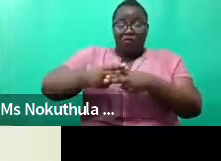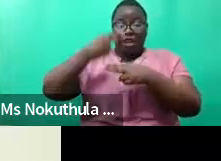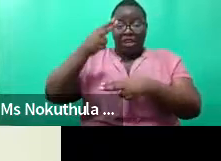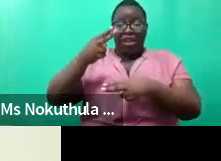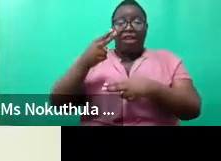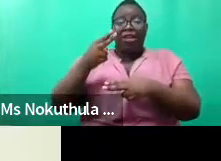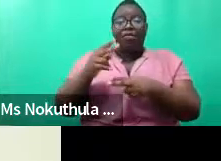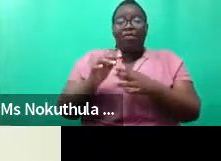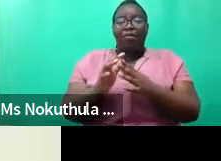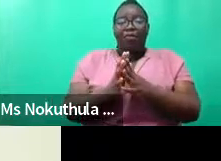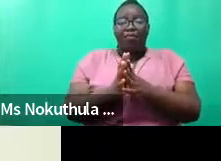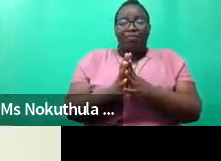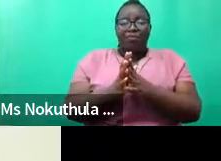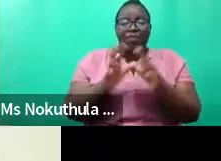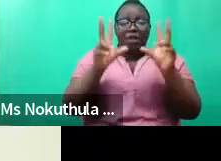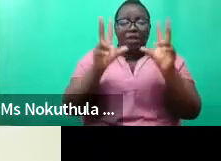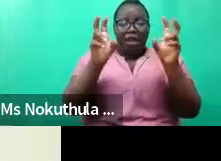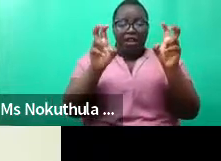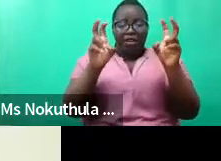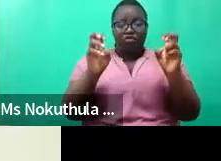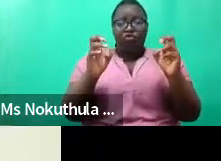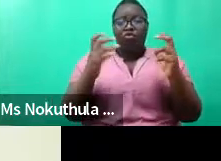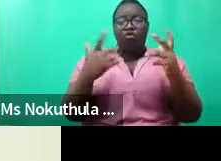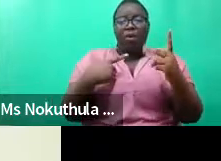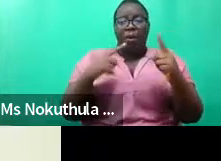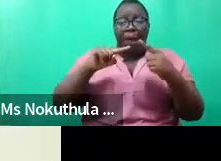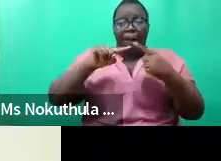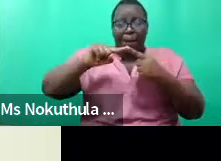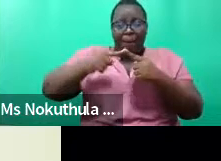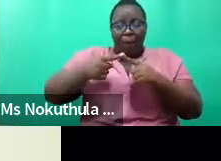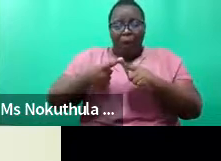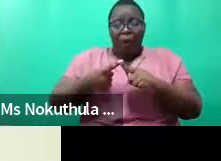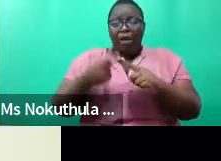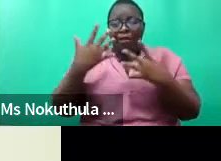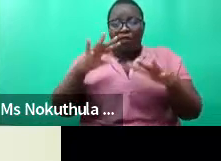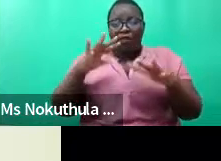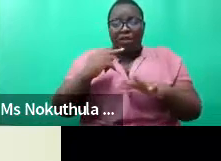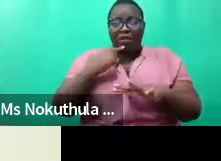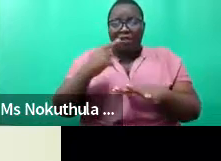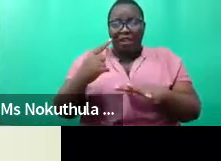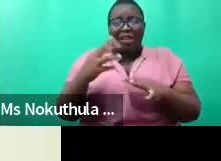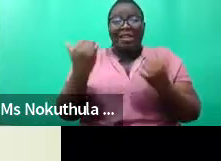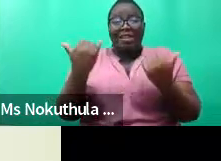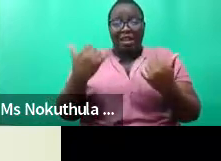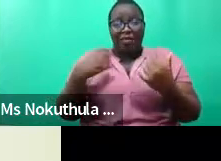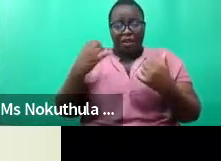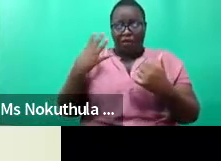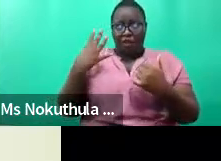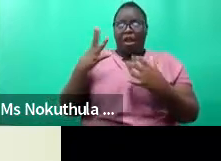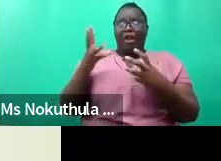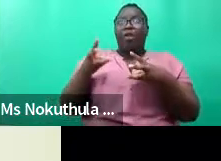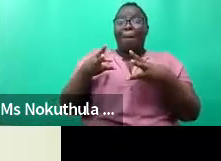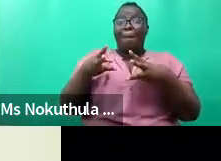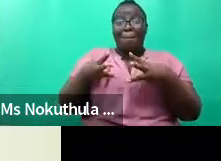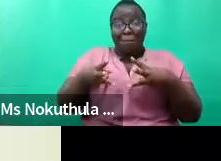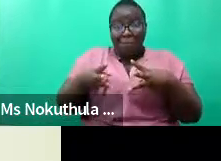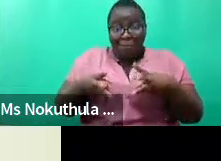the point perhaps that I needed, I may have forgotten that the methodology is that the